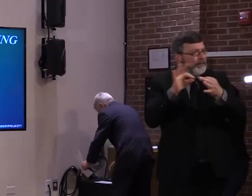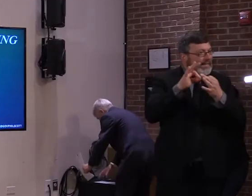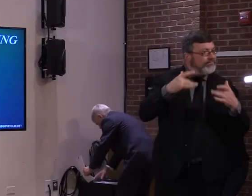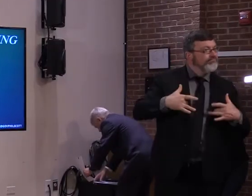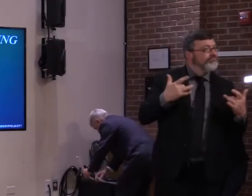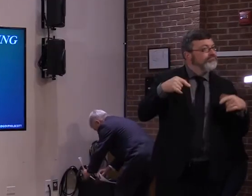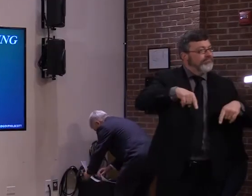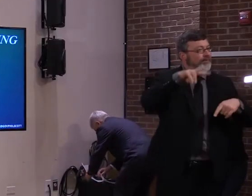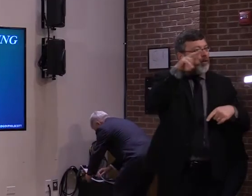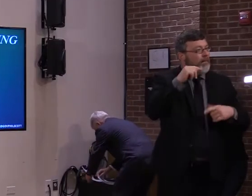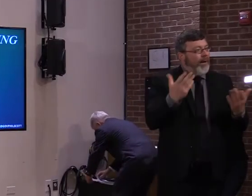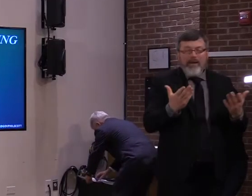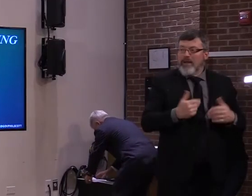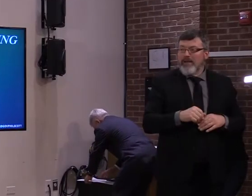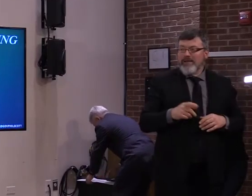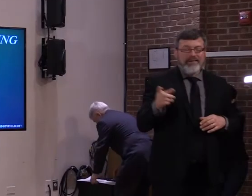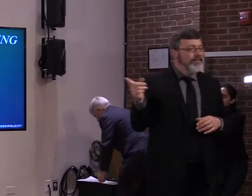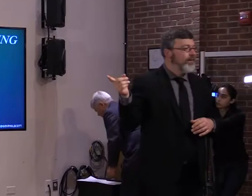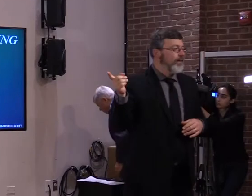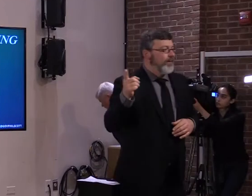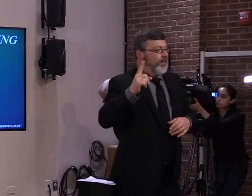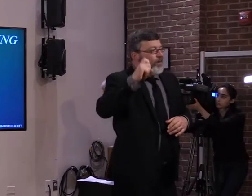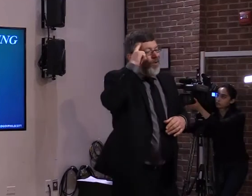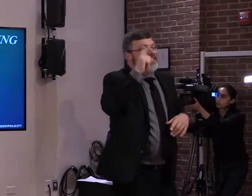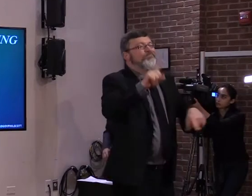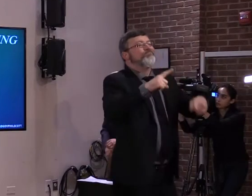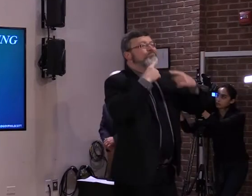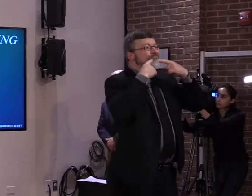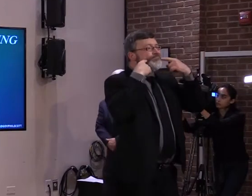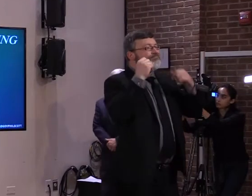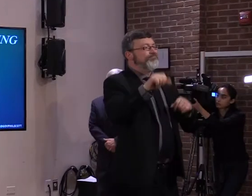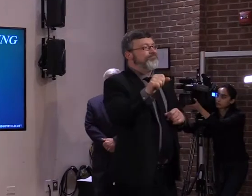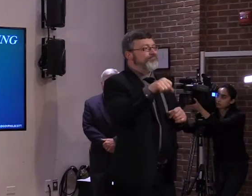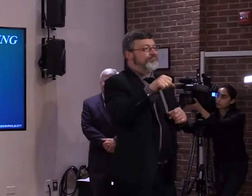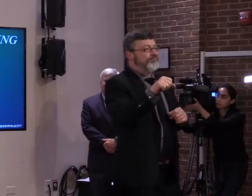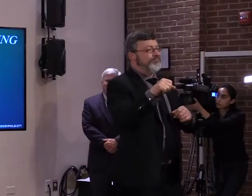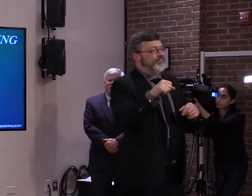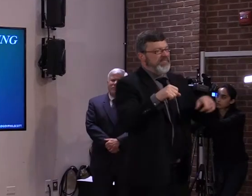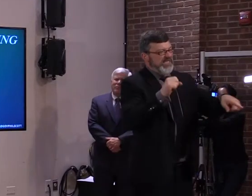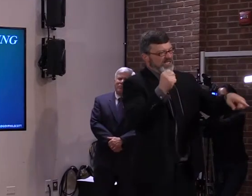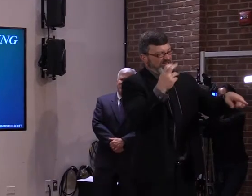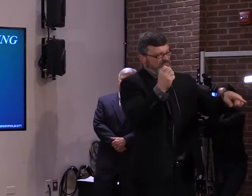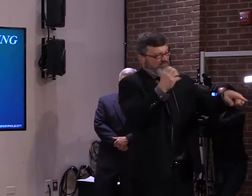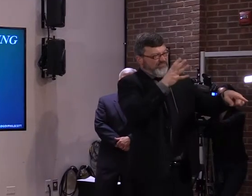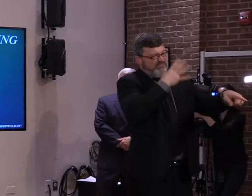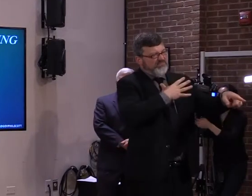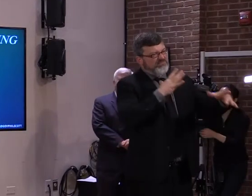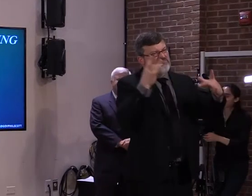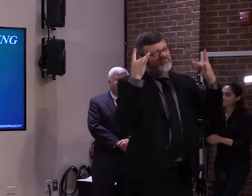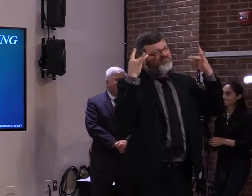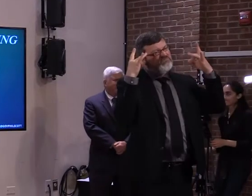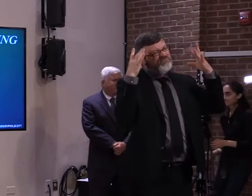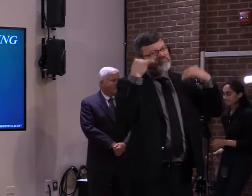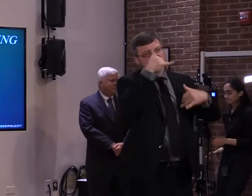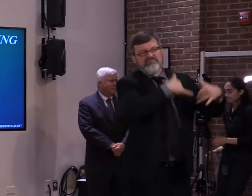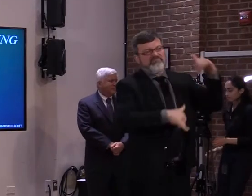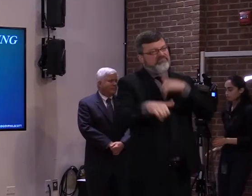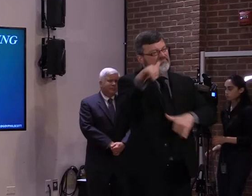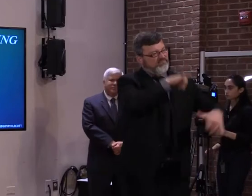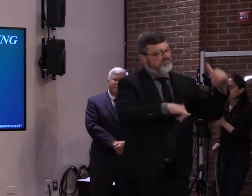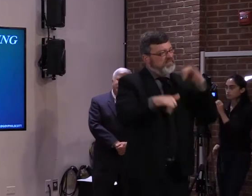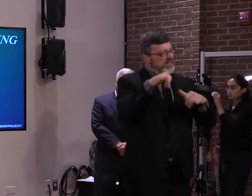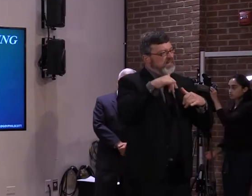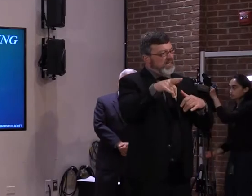many people did. I thought she was going to be knocked off the track in the beginning, but she recovered, and then